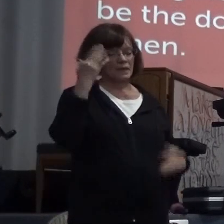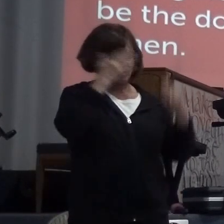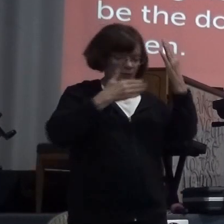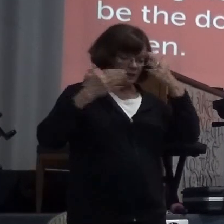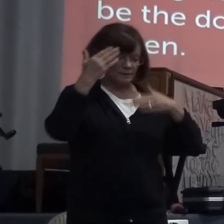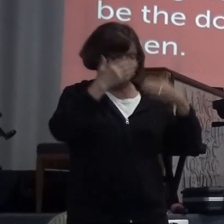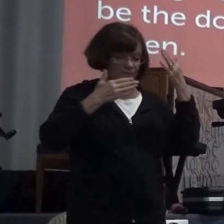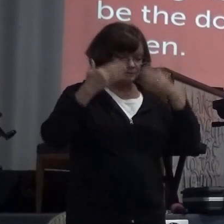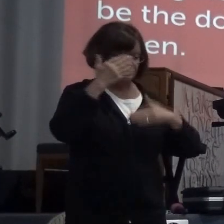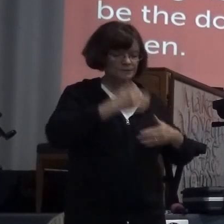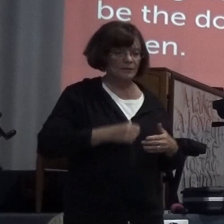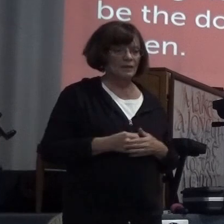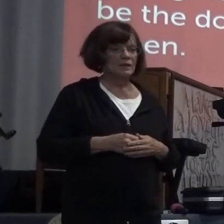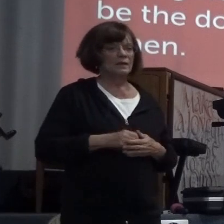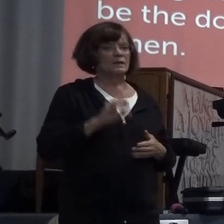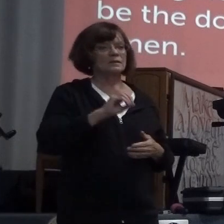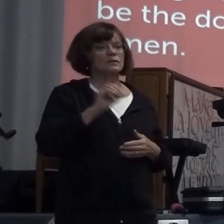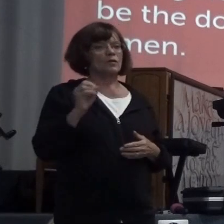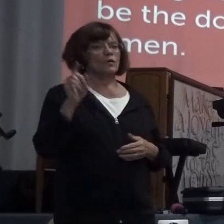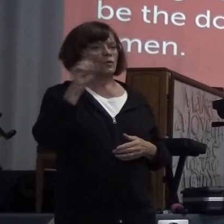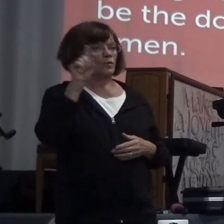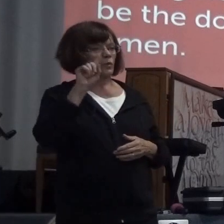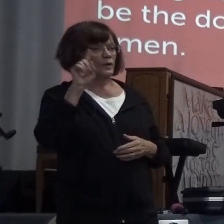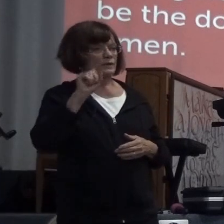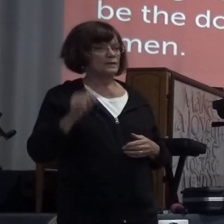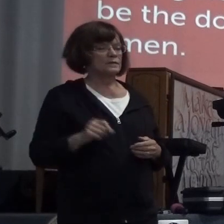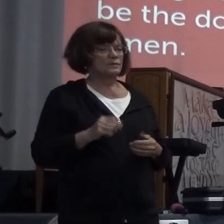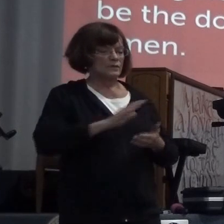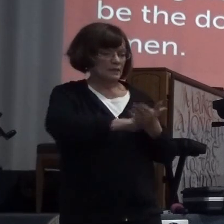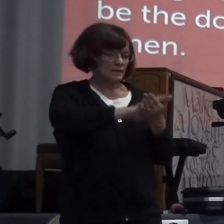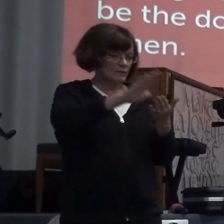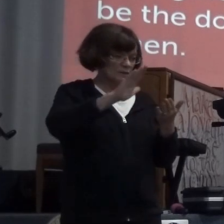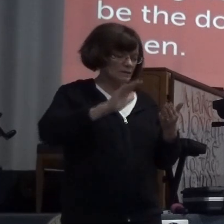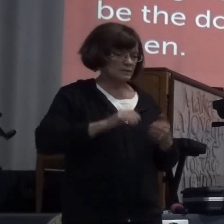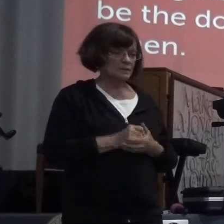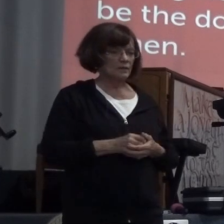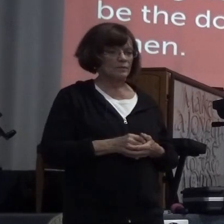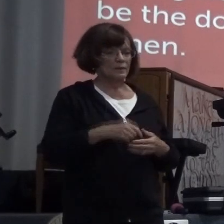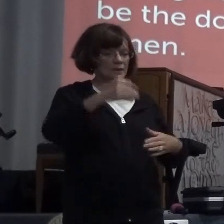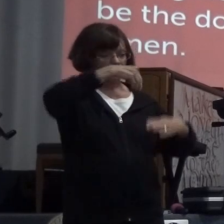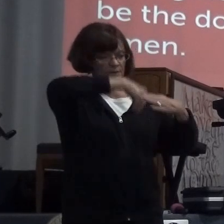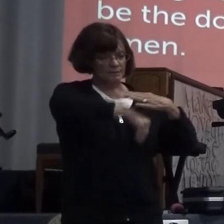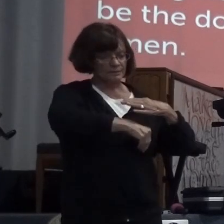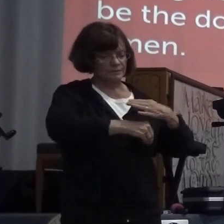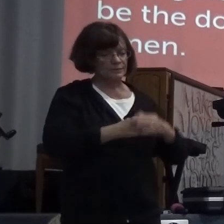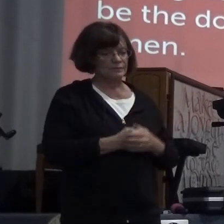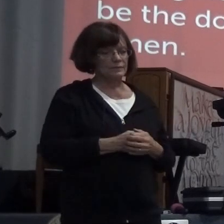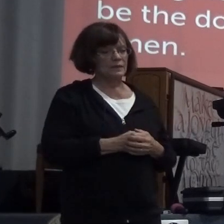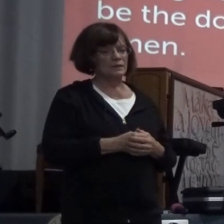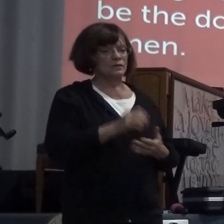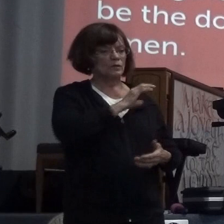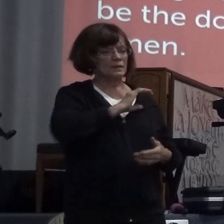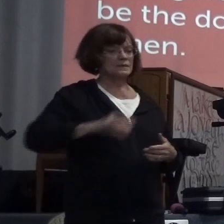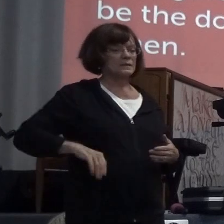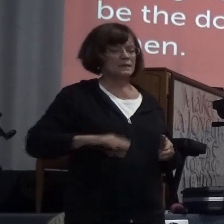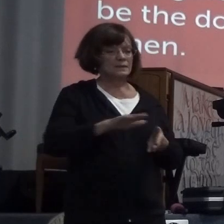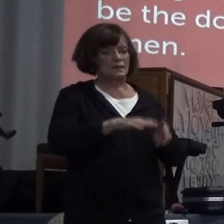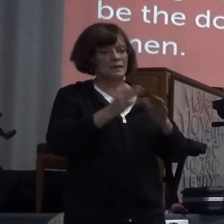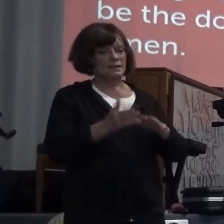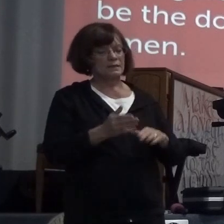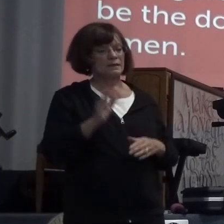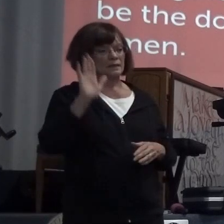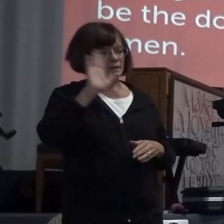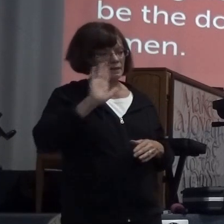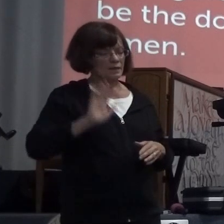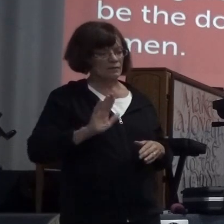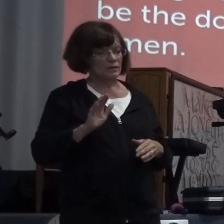So where does the forgiveness come in? We have to consider what Christ did for us. He died and never held